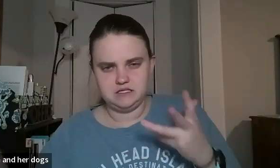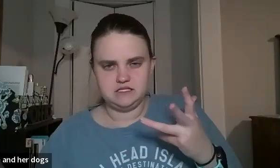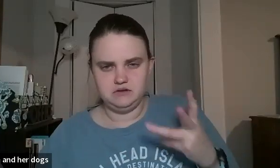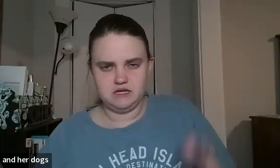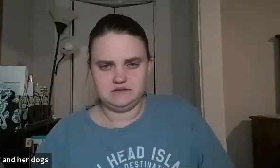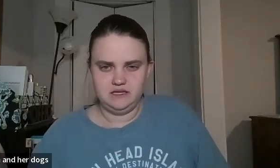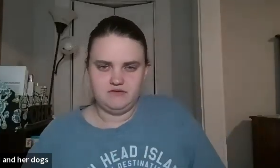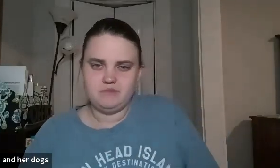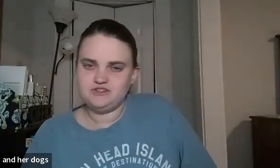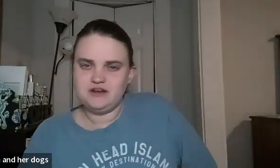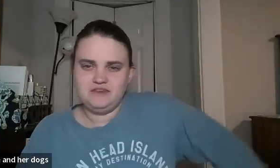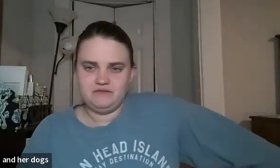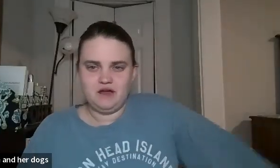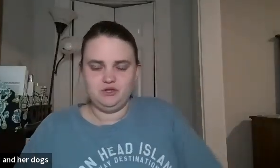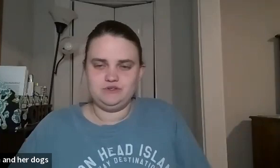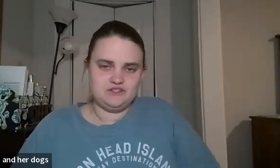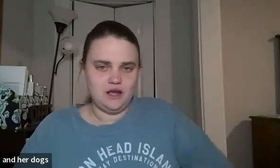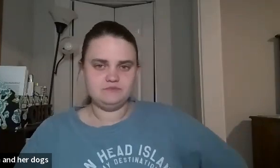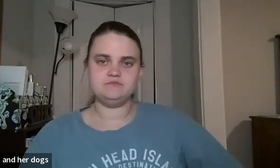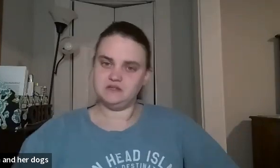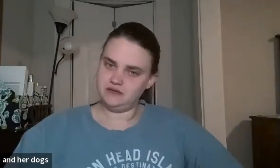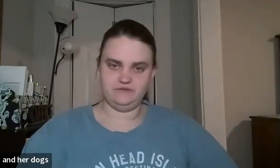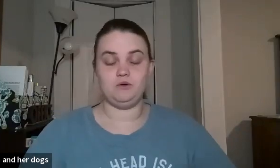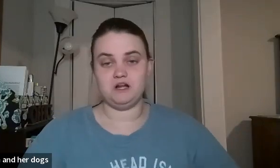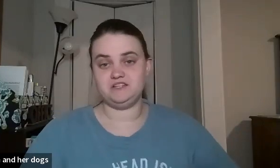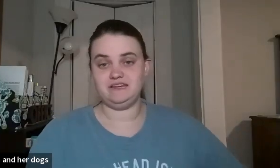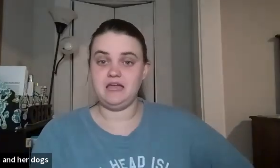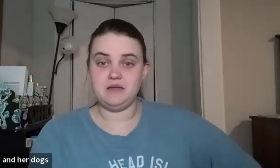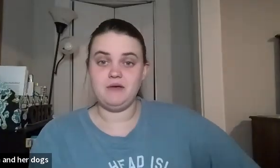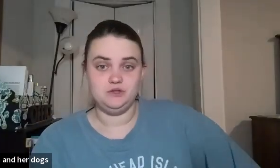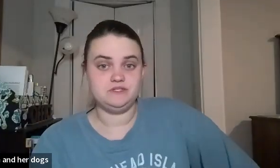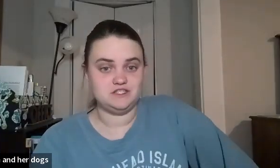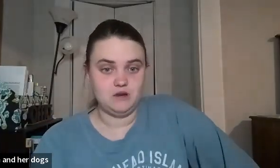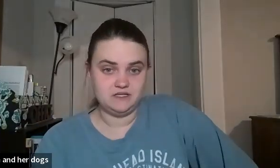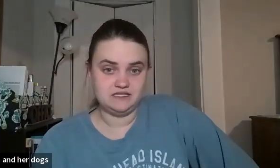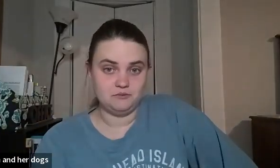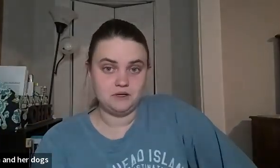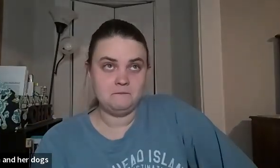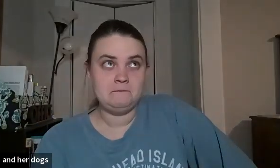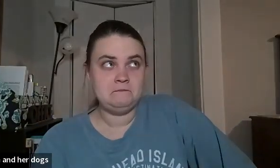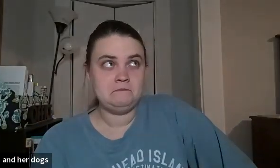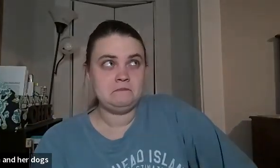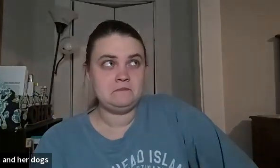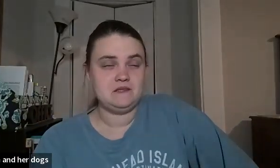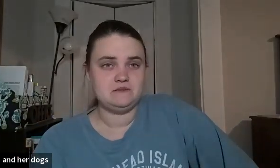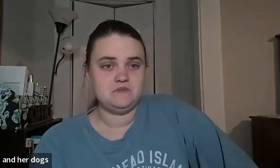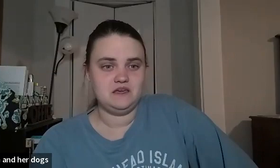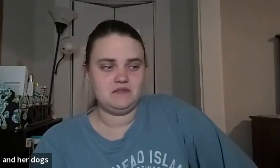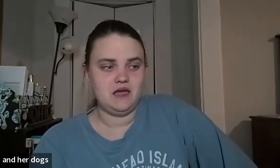that you guys can think of? I've been trying to think of how you would describe, and if you were watching like a game, how you would describe it to someone. So I'm thinking